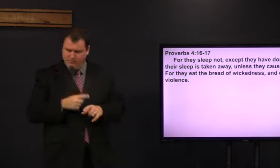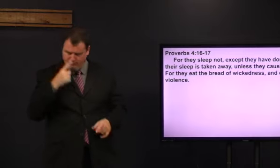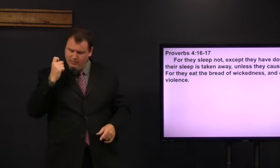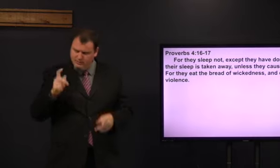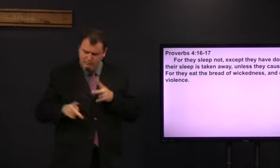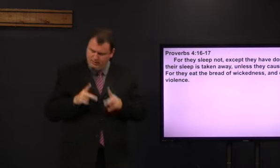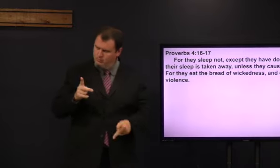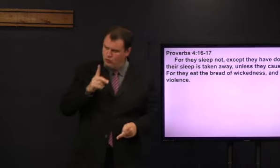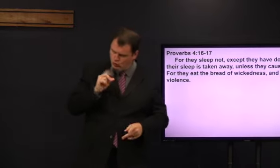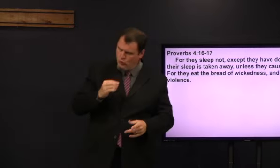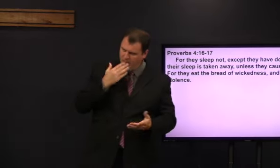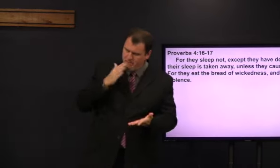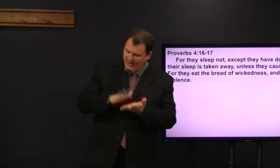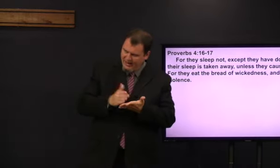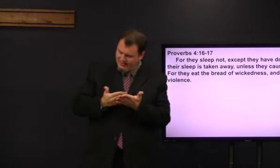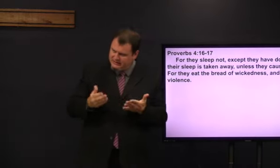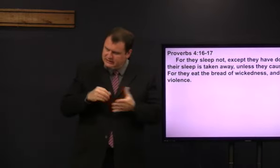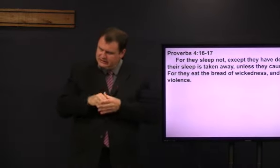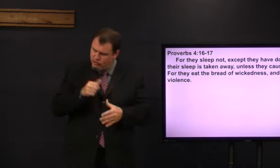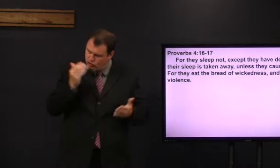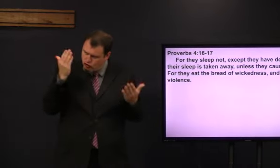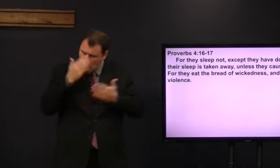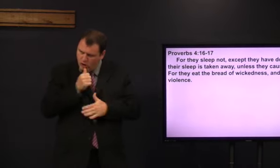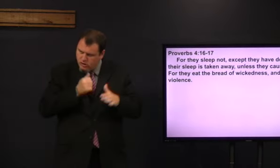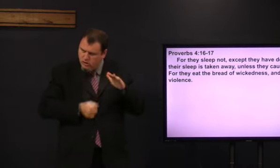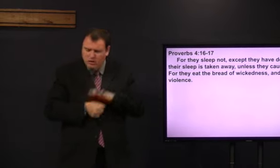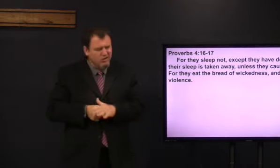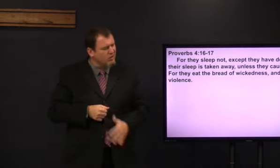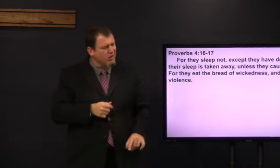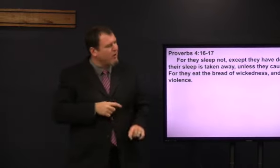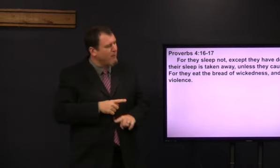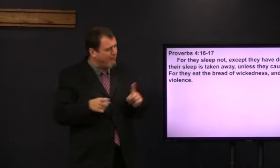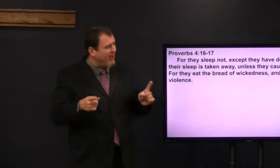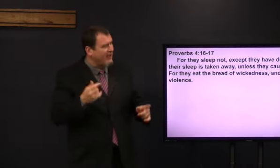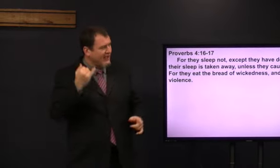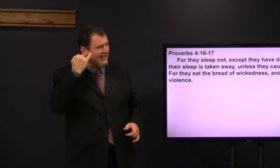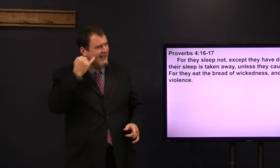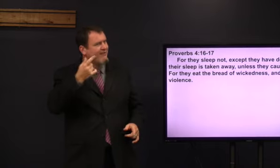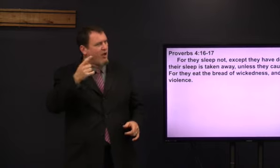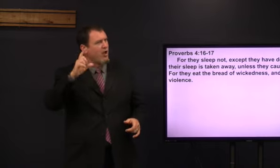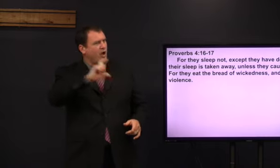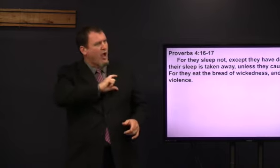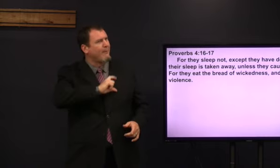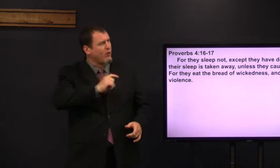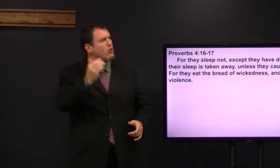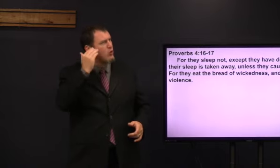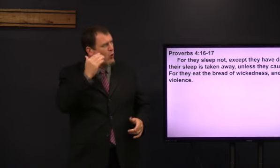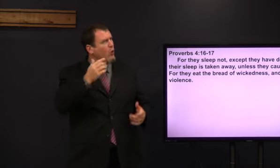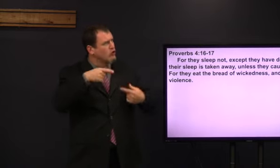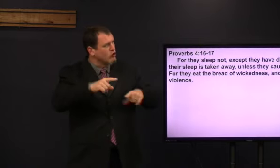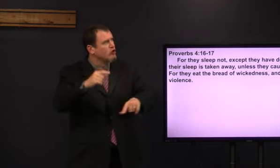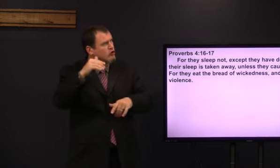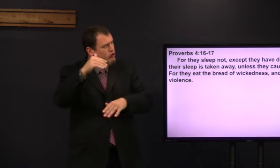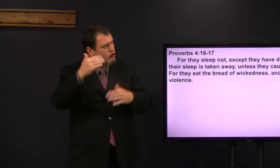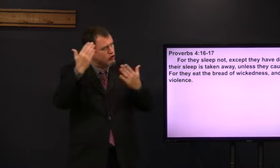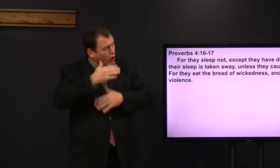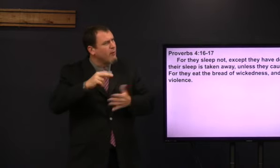why do we see police lights at night? Why don't we see so many police in the daytime? Because most